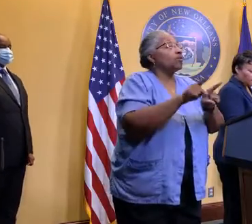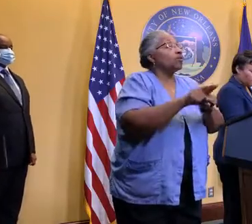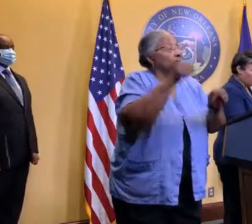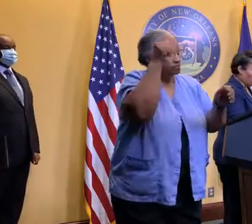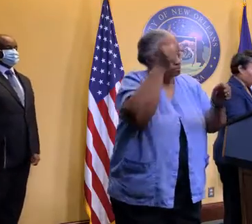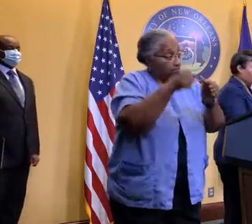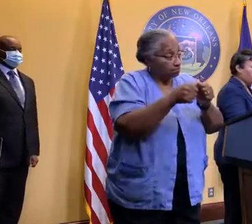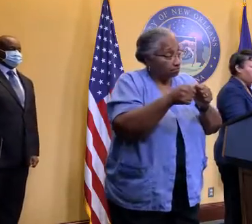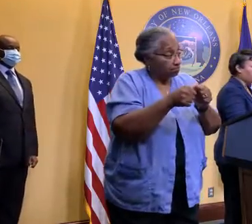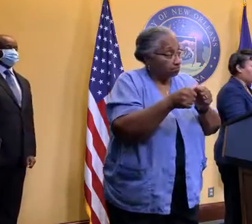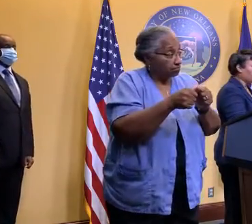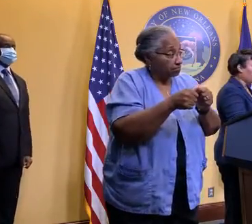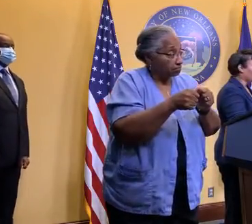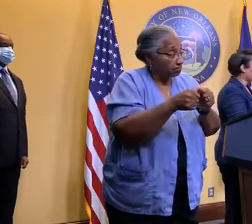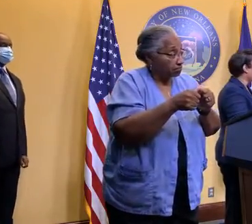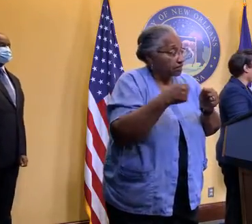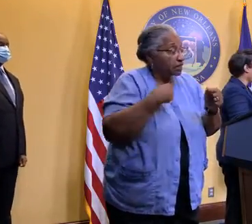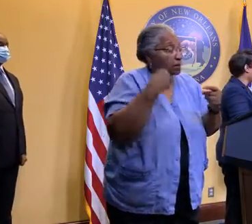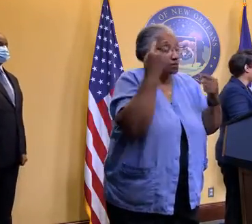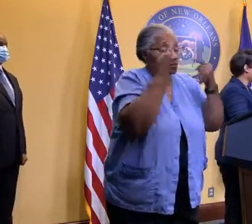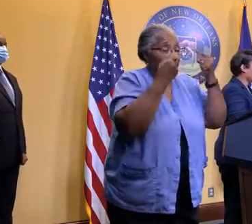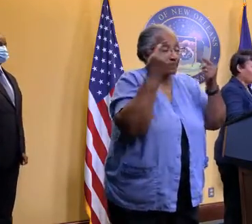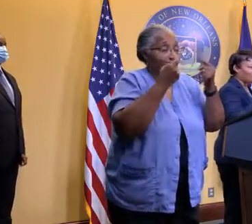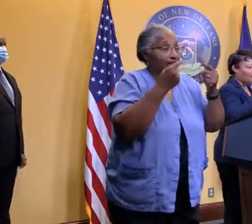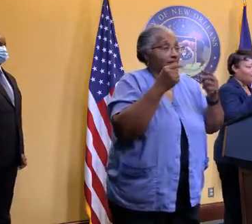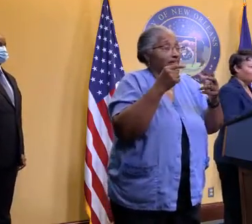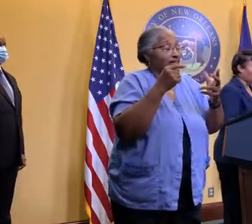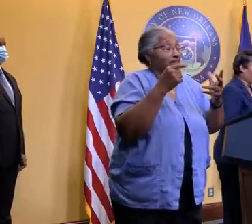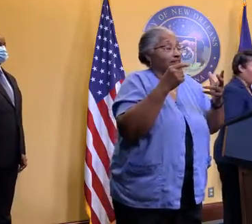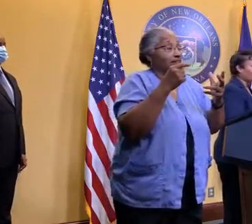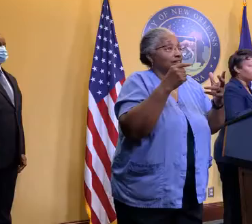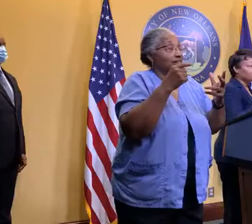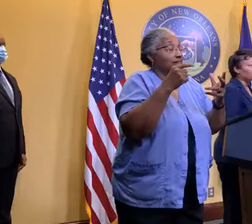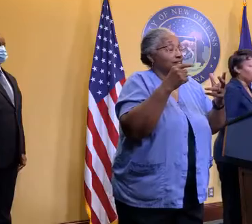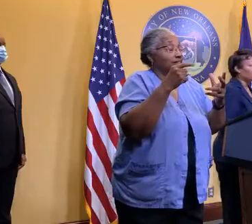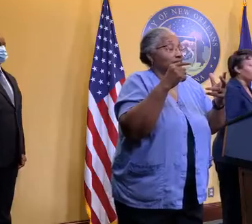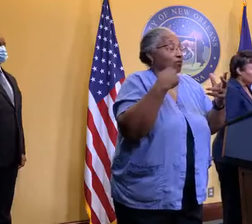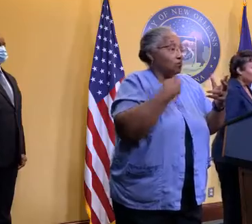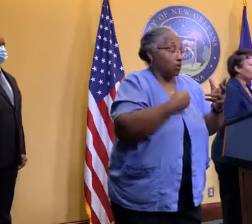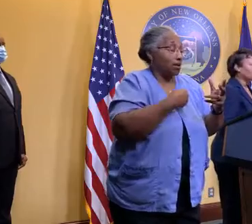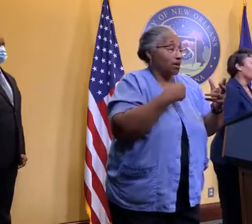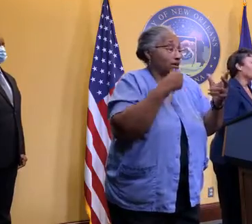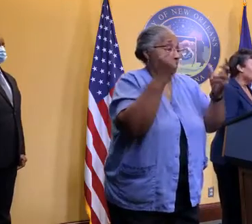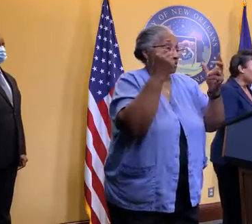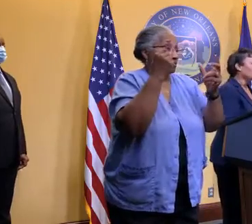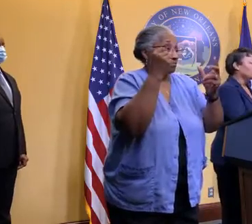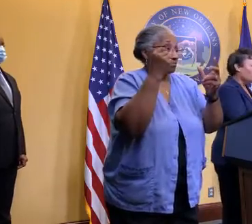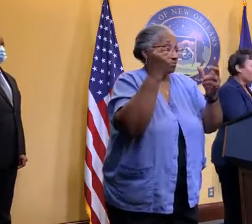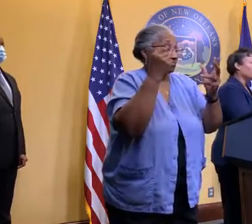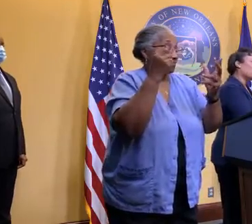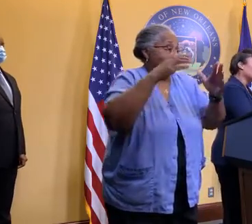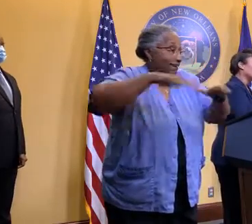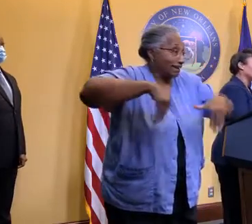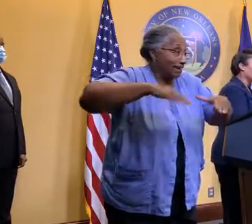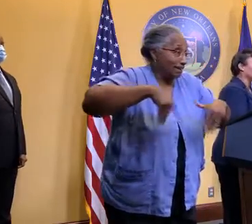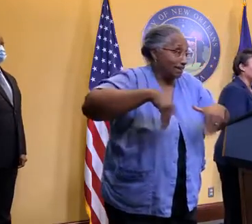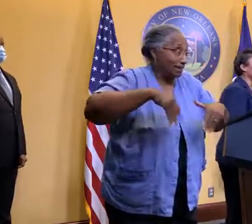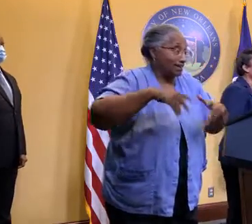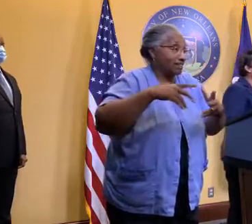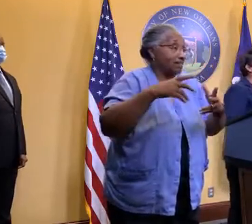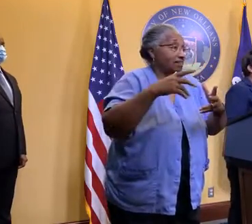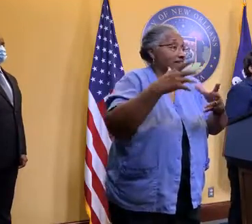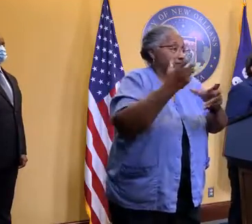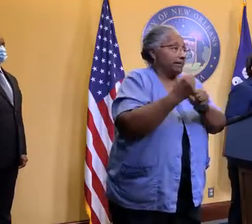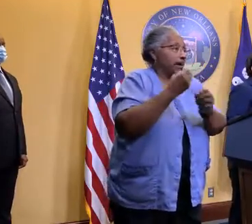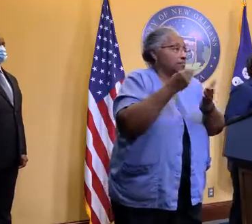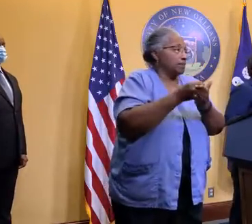in mind, just even I'm thinking about crystal ball. When you mentioned that, I thought about crystal ball because we have yet to get reimbursed for those